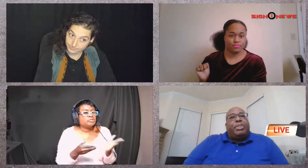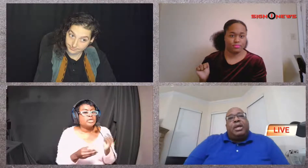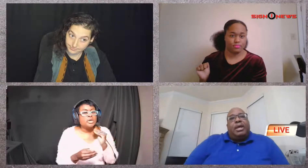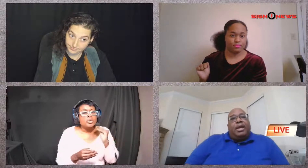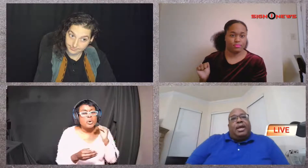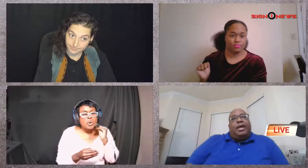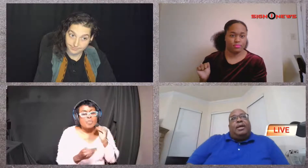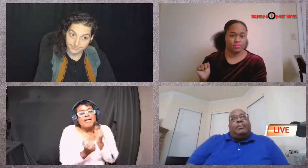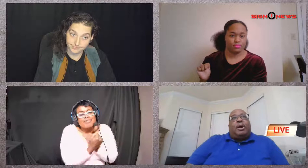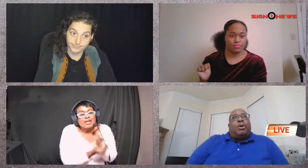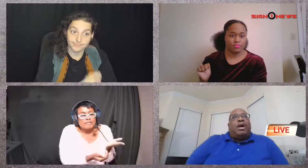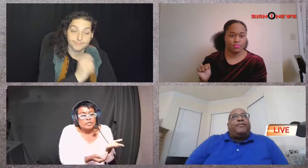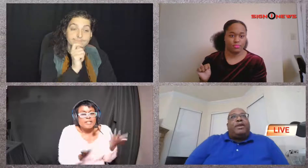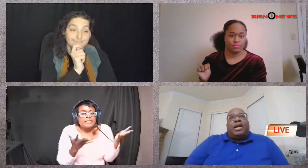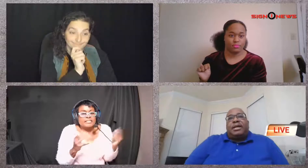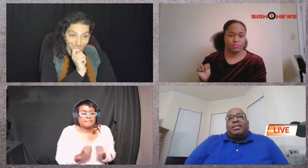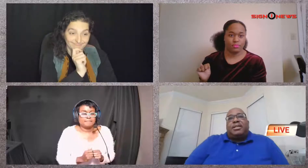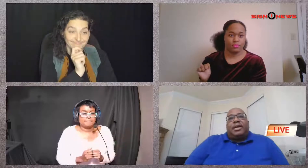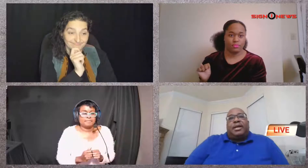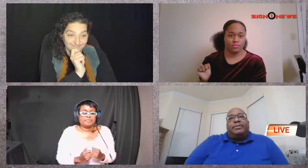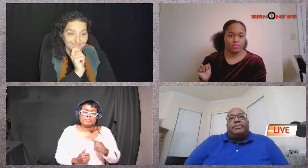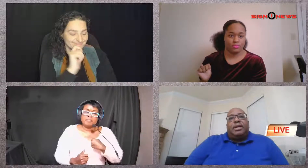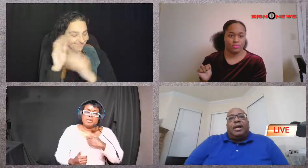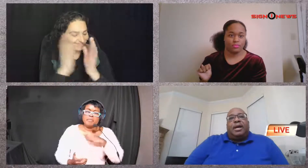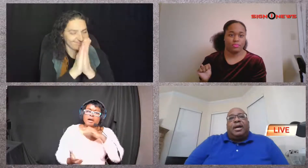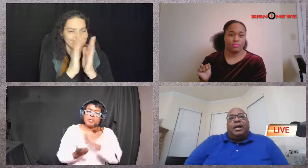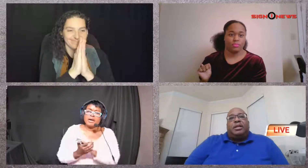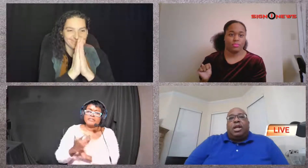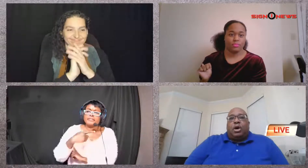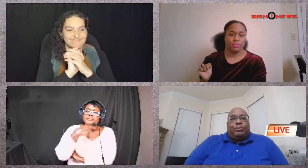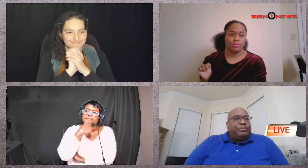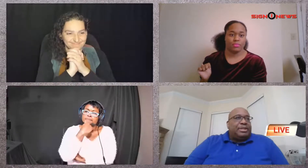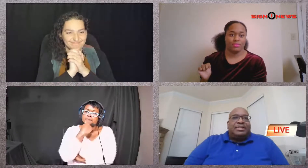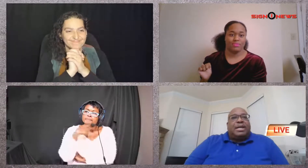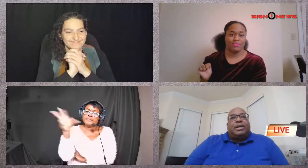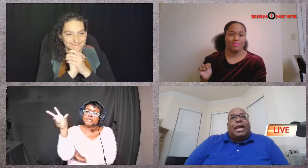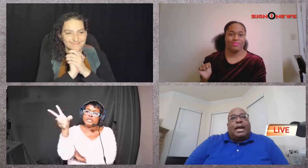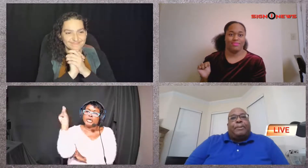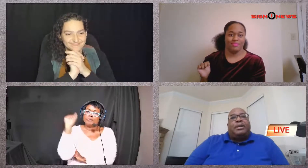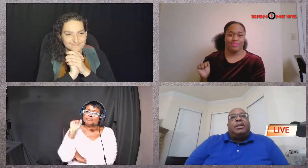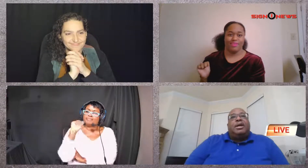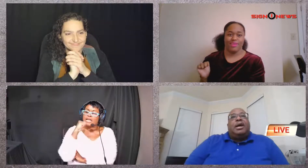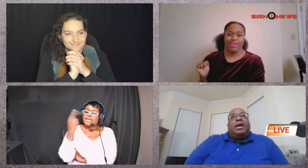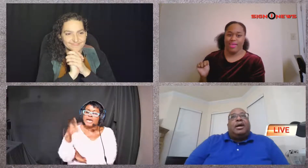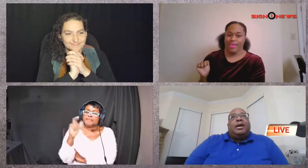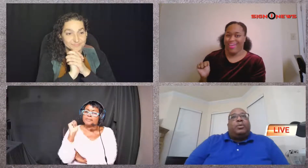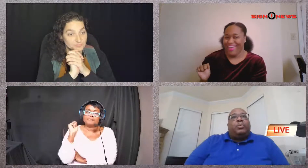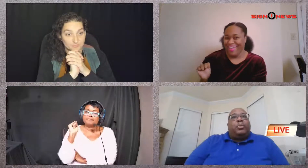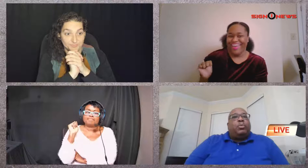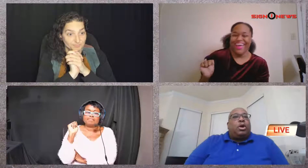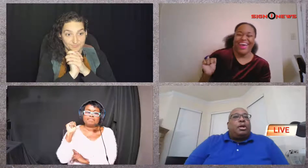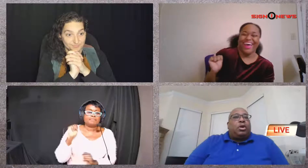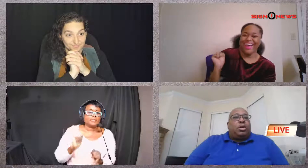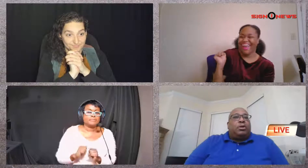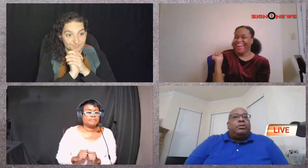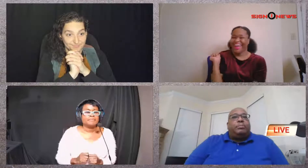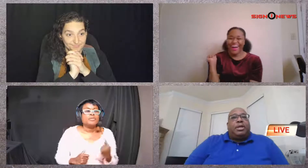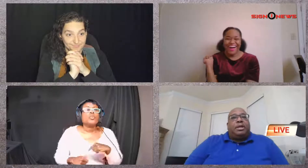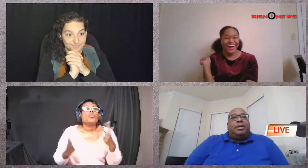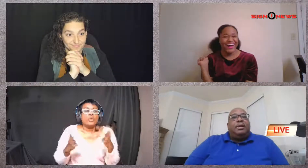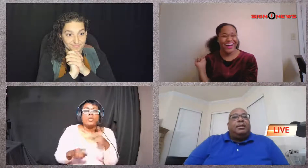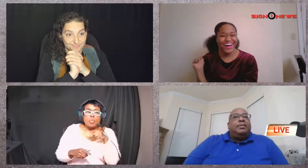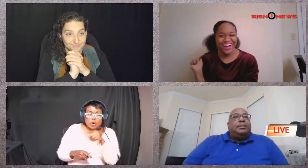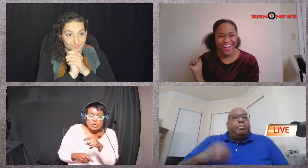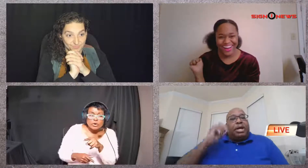her up. And my wife and I said, no, that's not going to happen. We want her